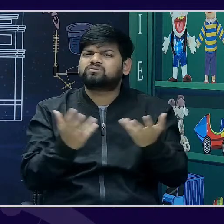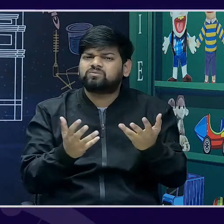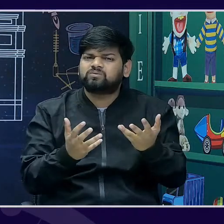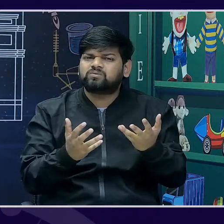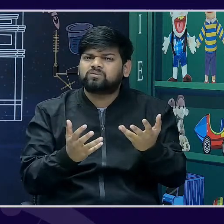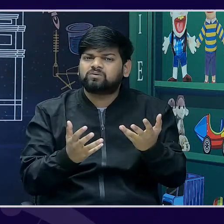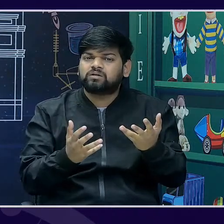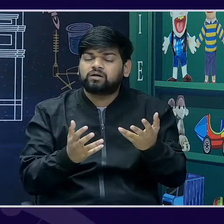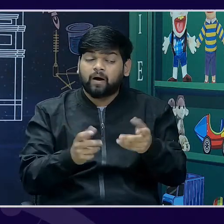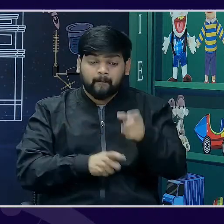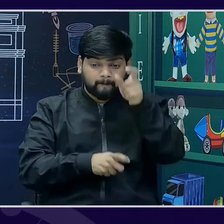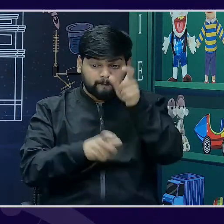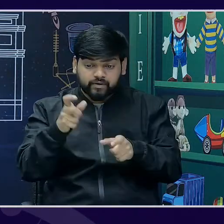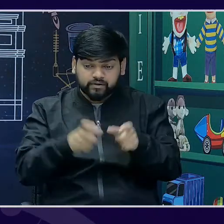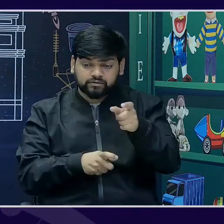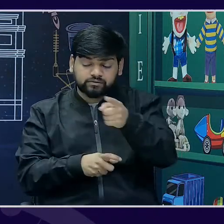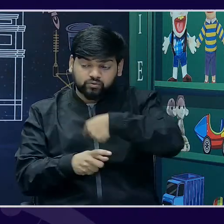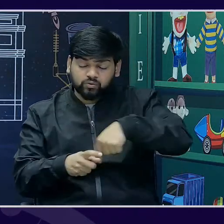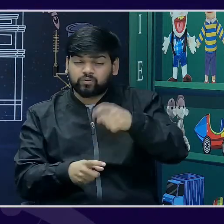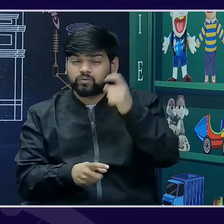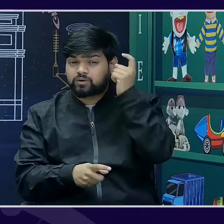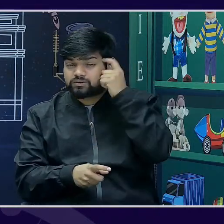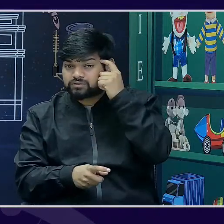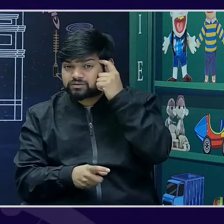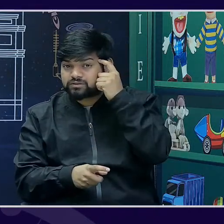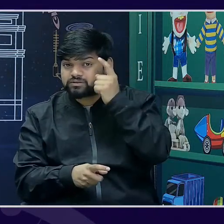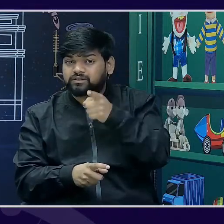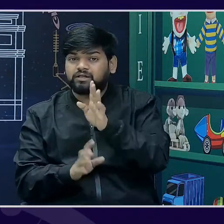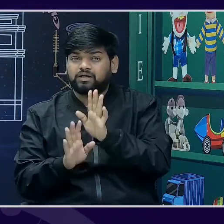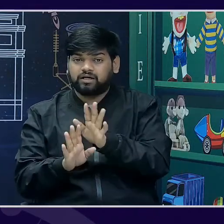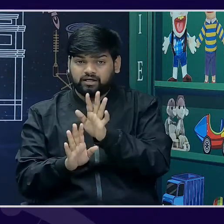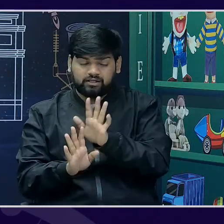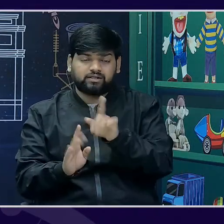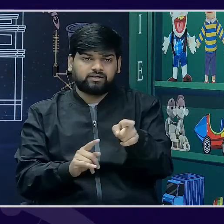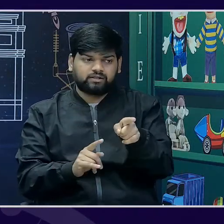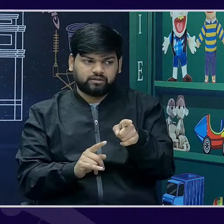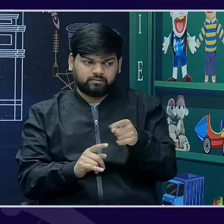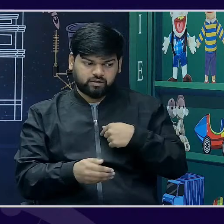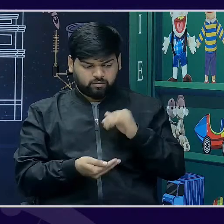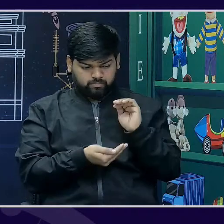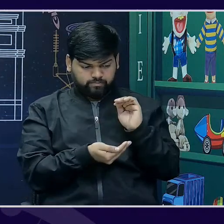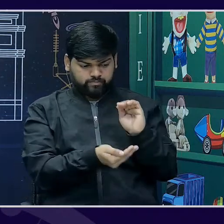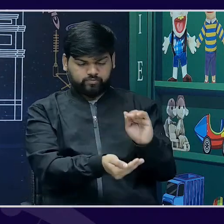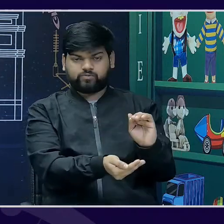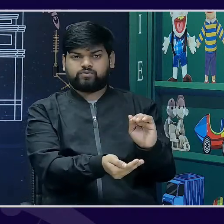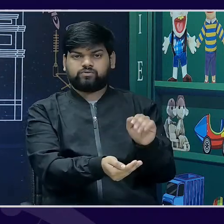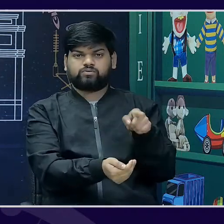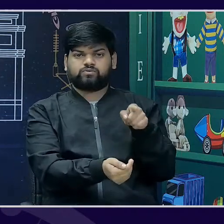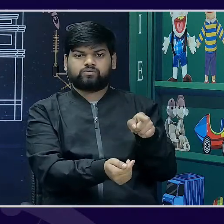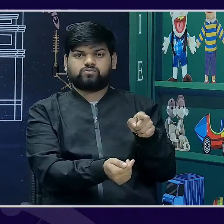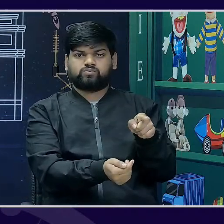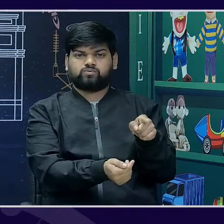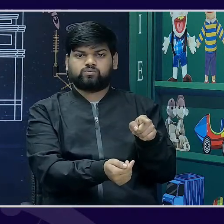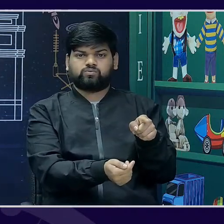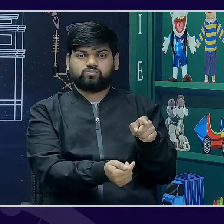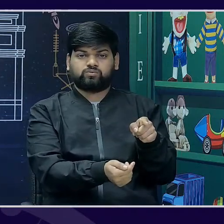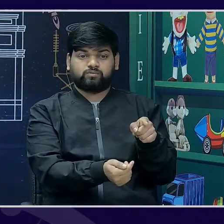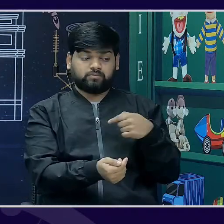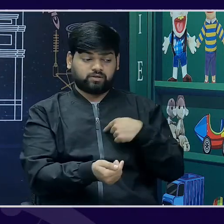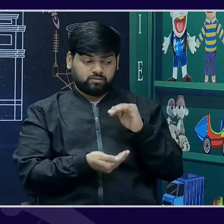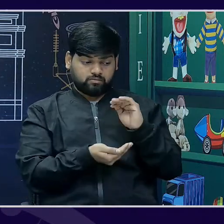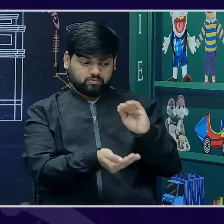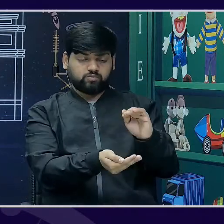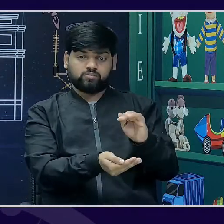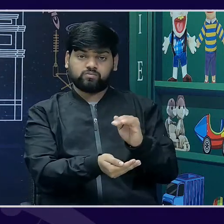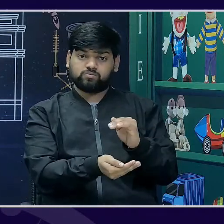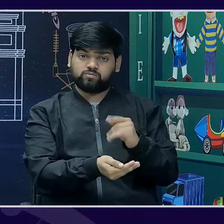So it is important for us, for the parents to make understand, boss, you have got the technology, you've got the best